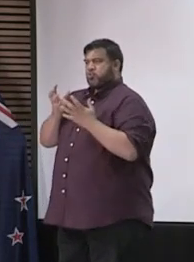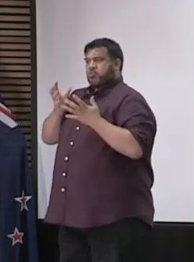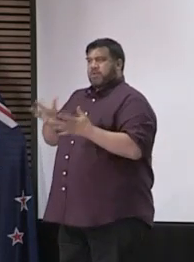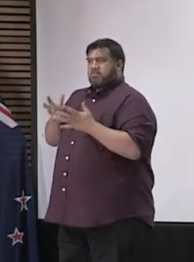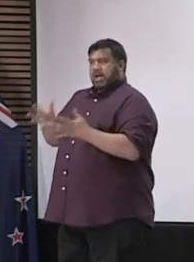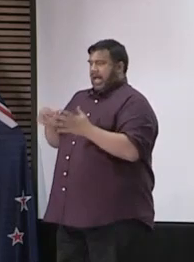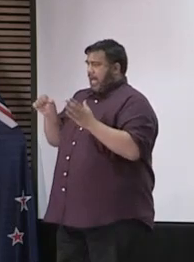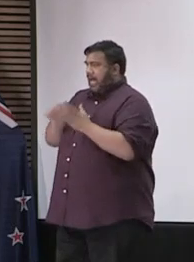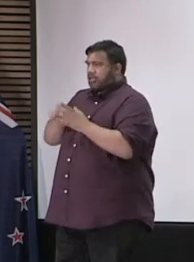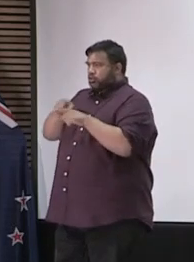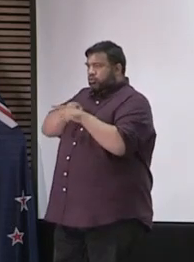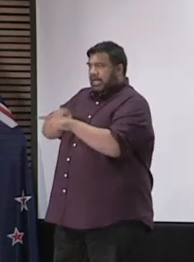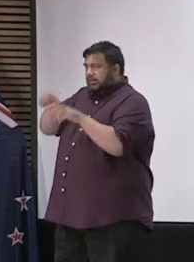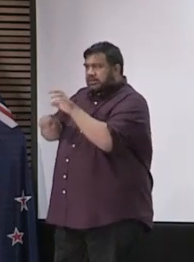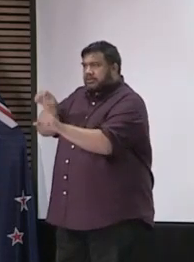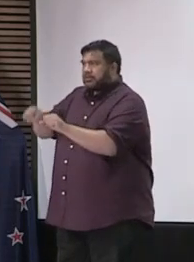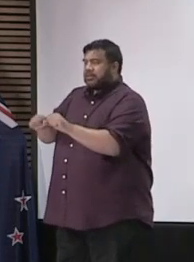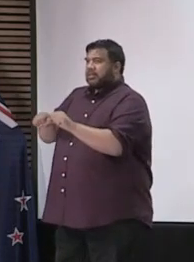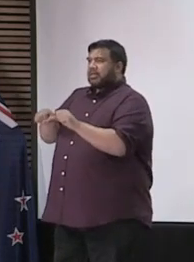no means not